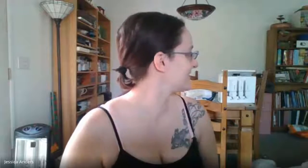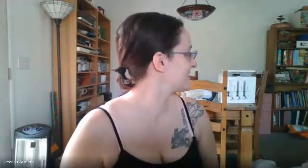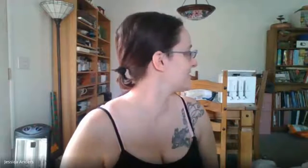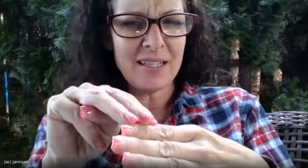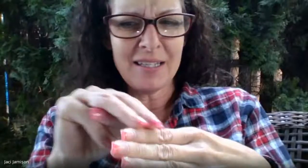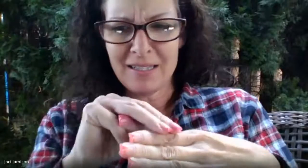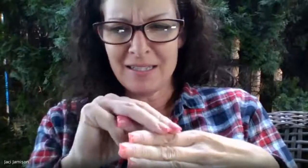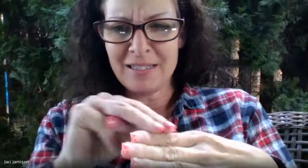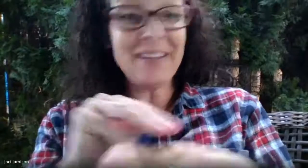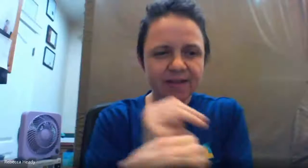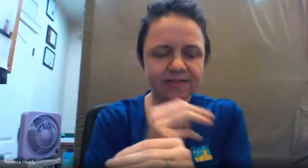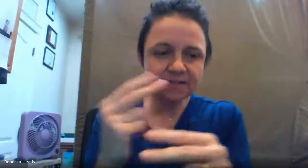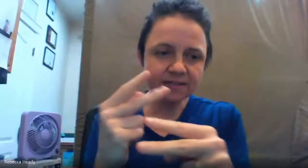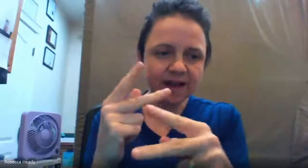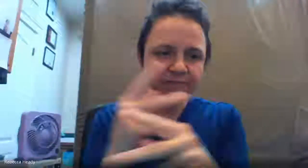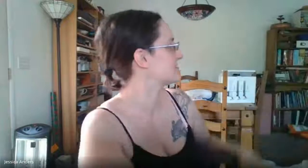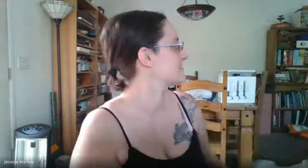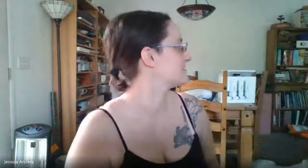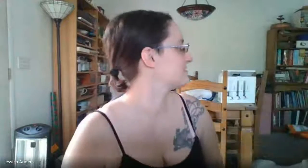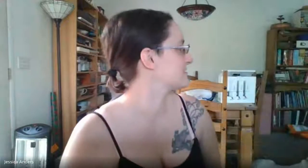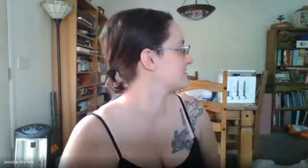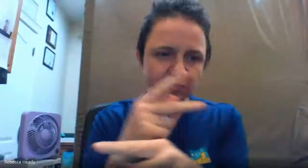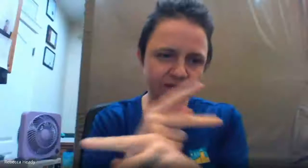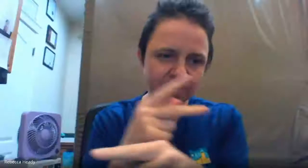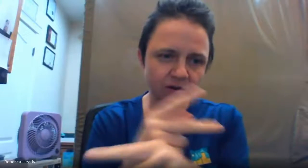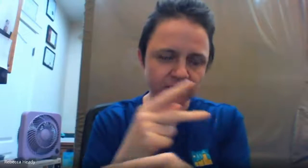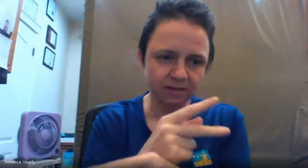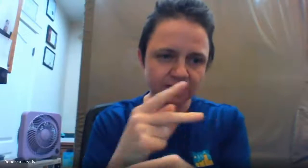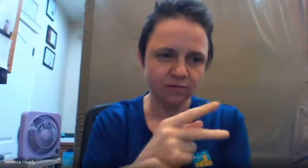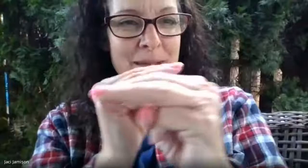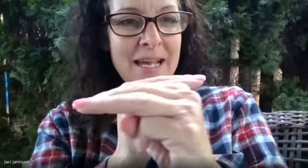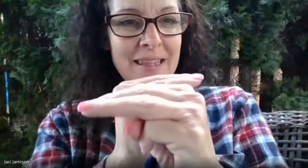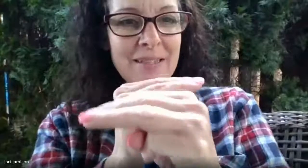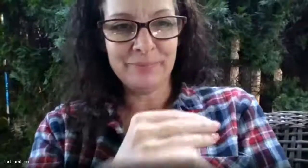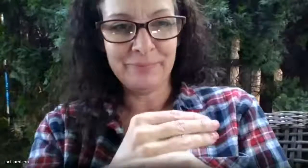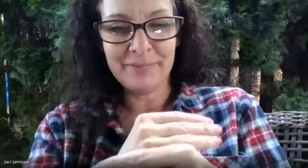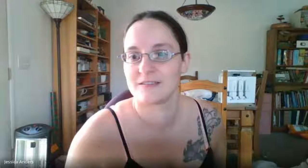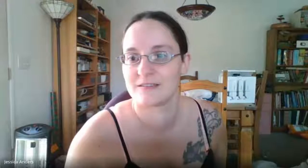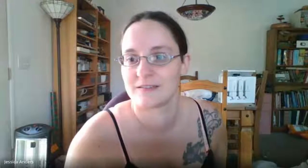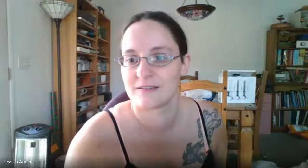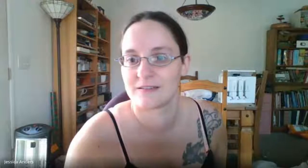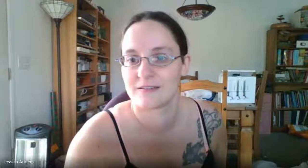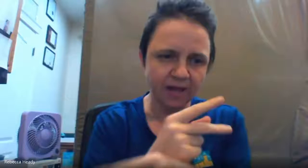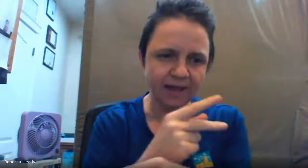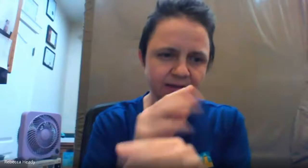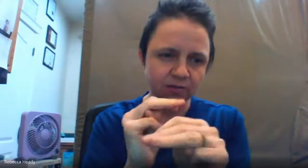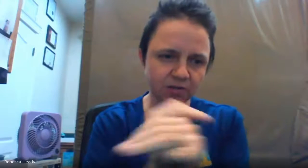math. Math. Okay, so this is time for like figure to Yeah. do that. Or also multiply. So you just